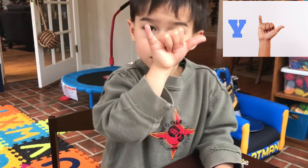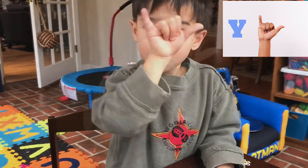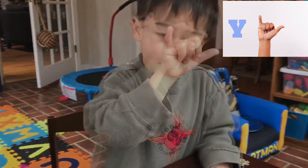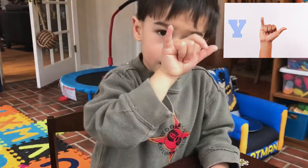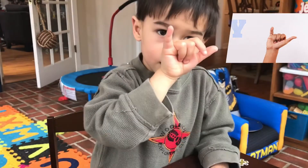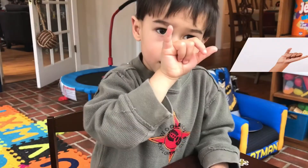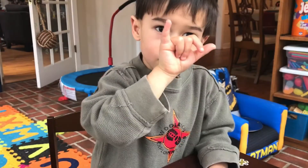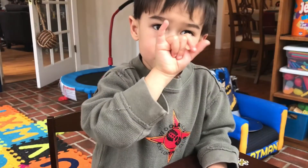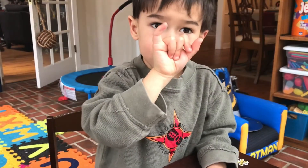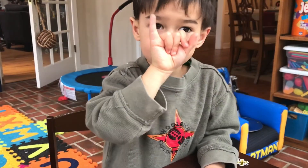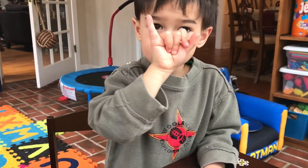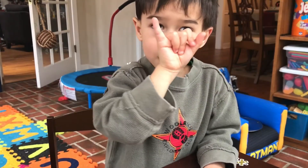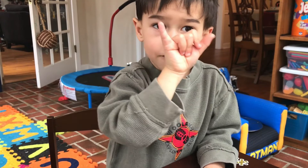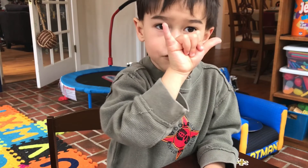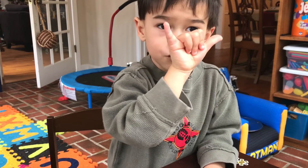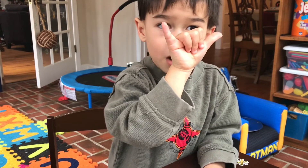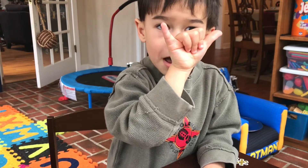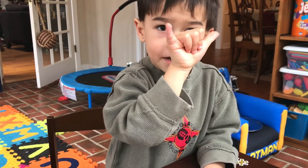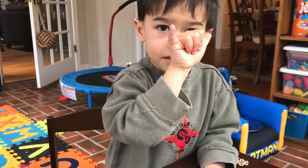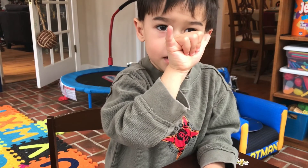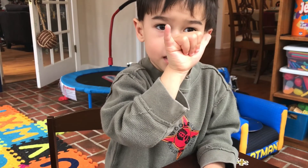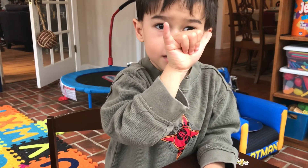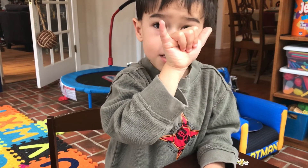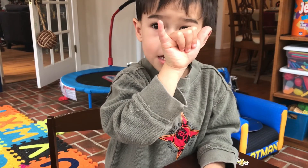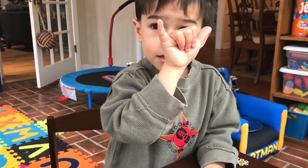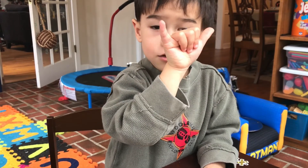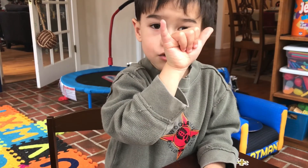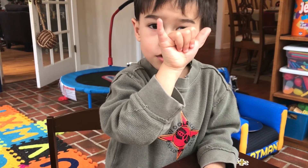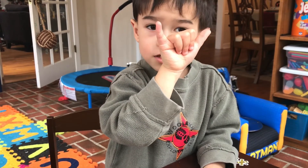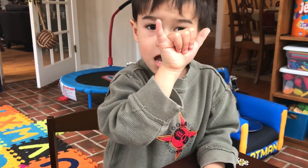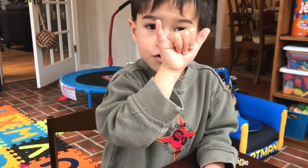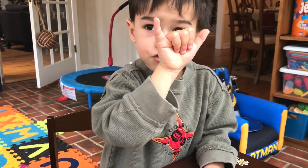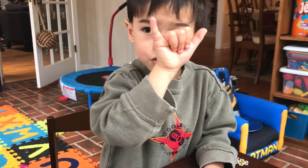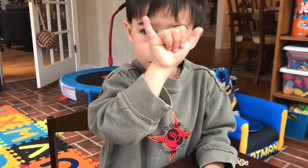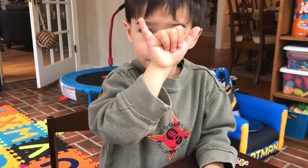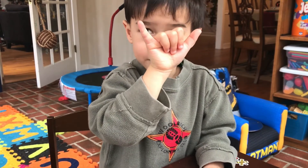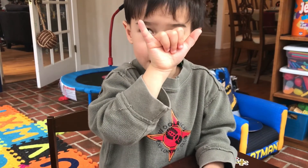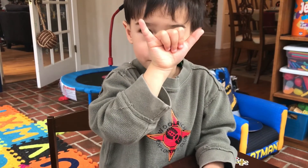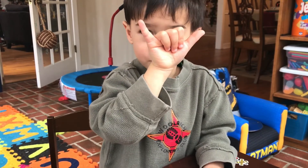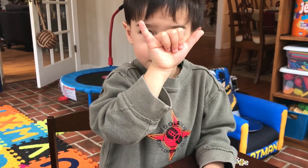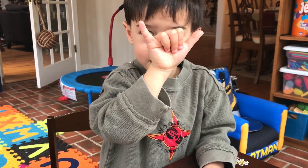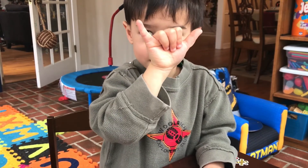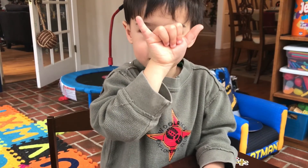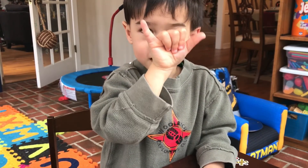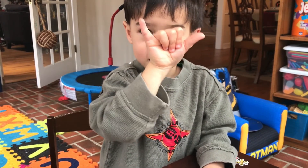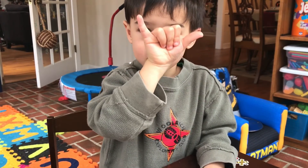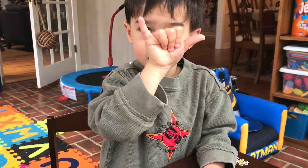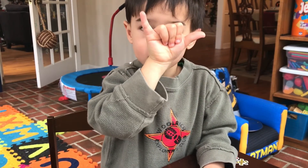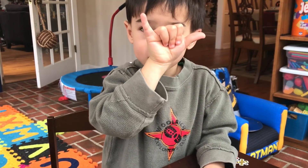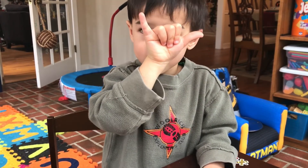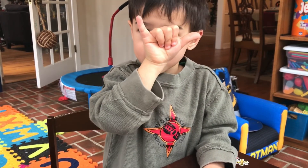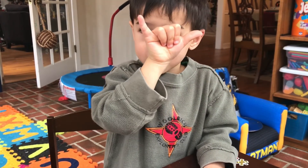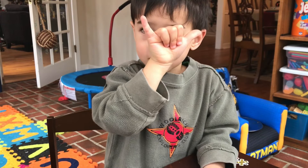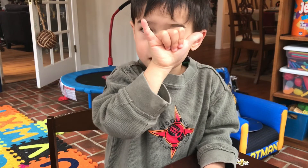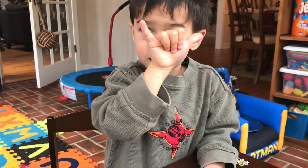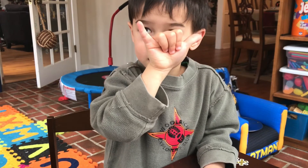And what comes after Y? What comes the last letter of the alphabet. I know. Z!